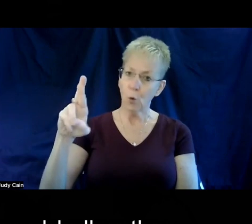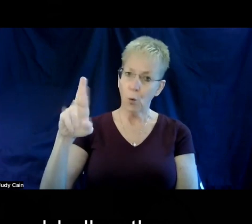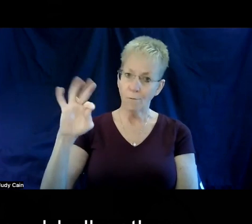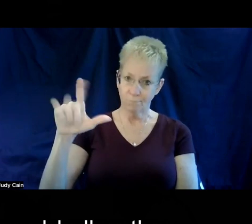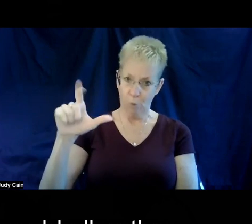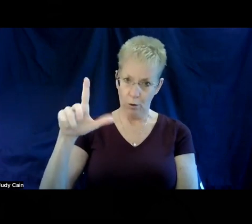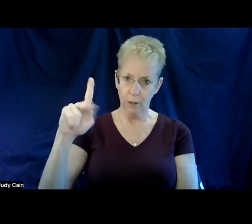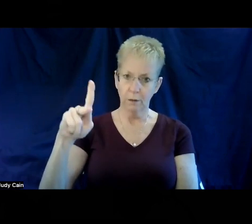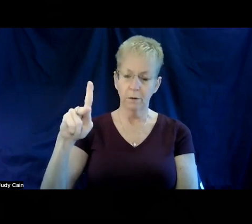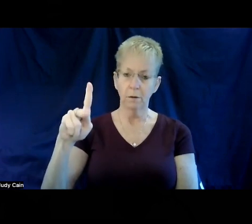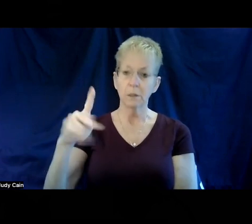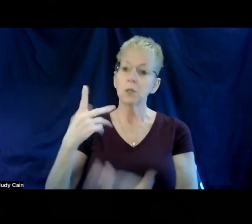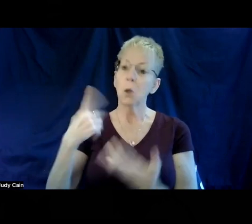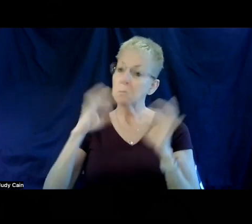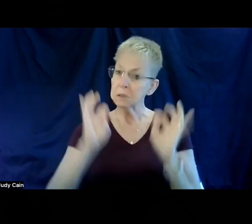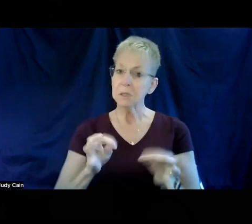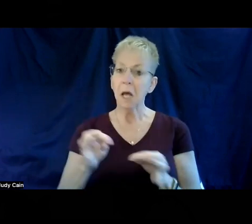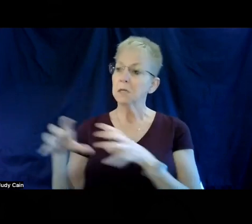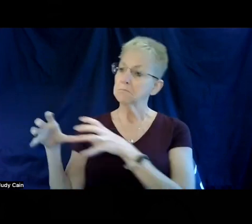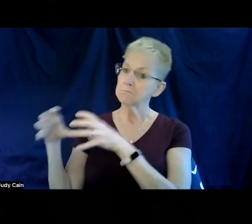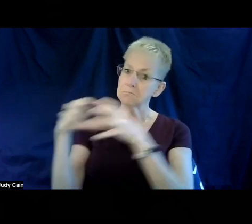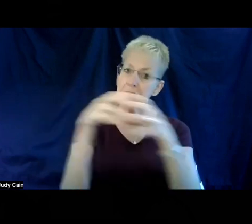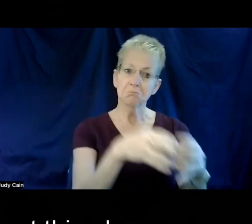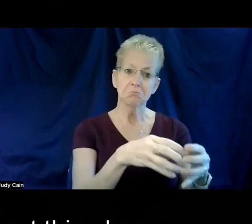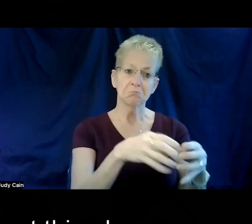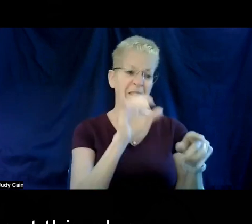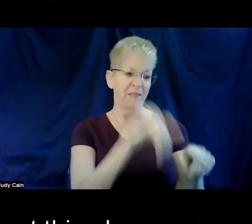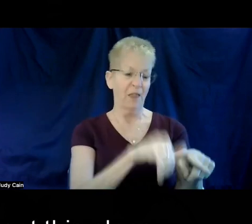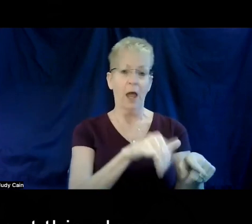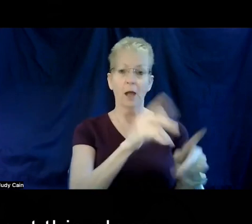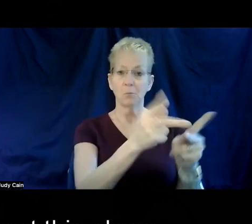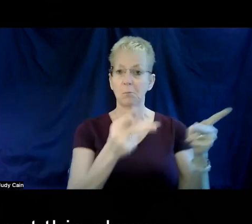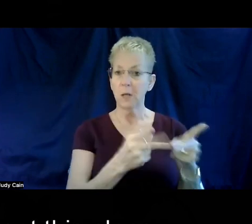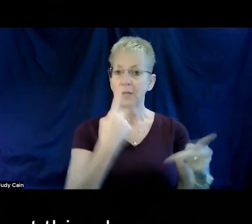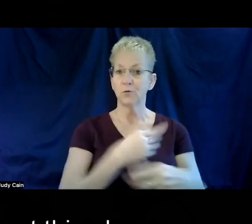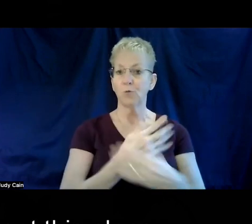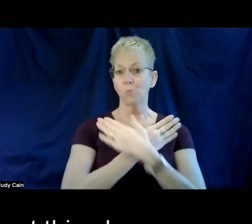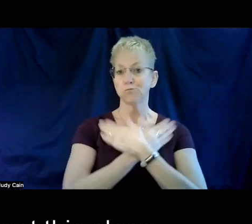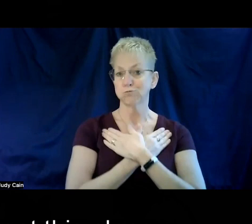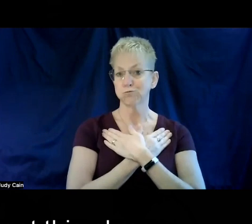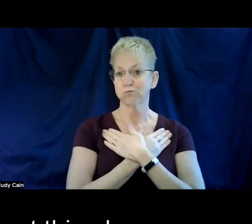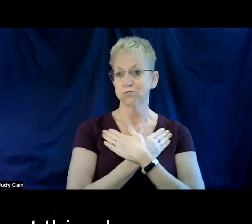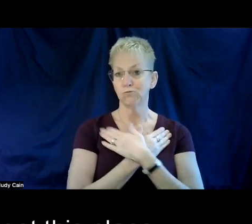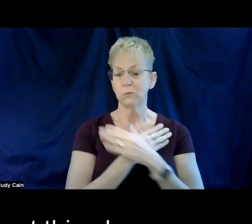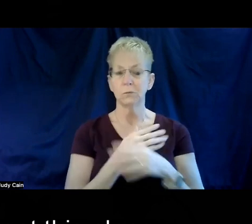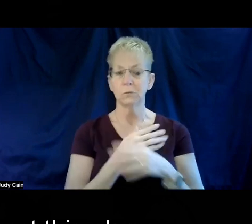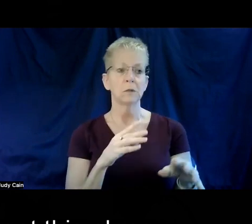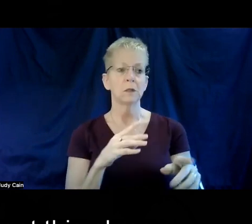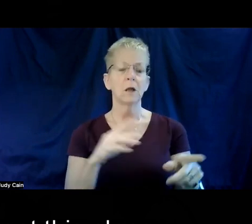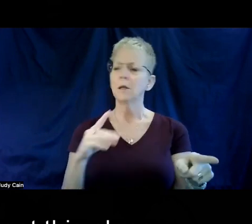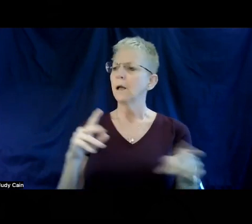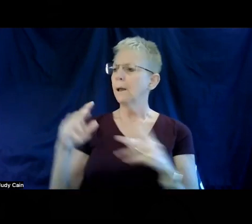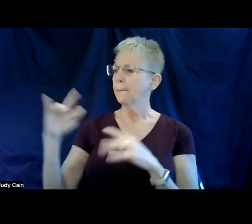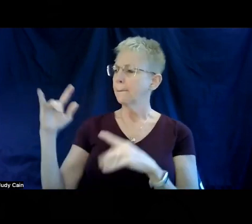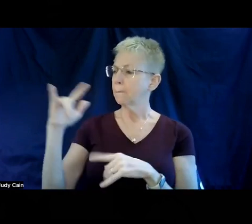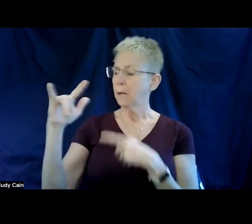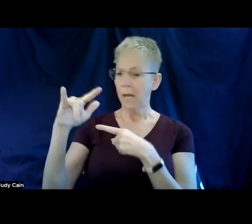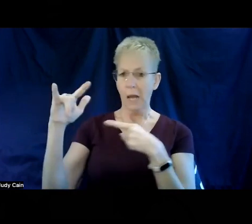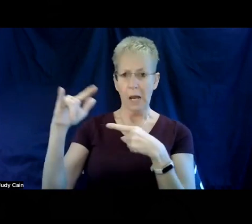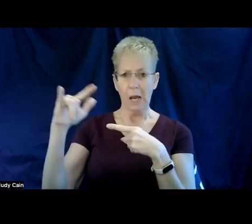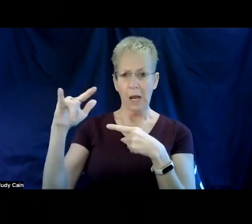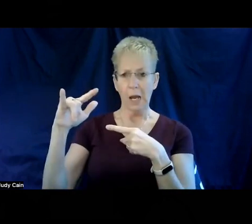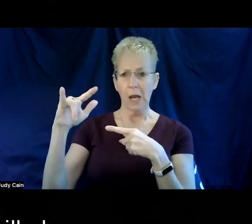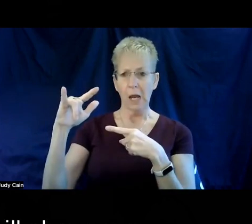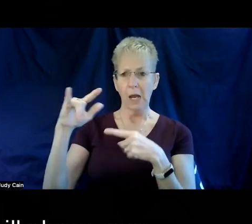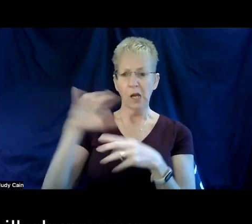a nice bit of leave. And I thought, well, can I get this plane involved in that? And this all